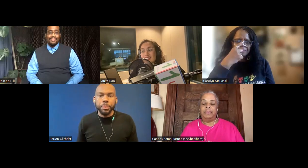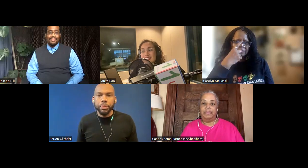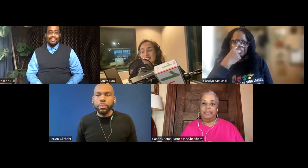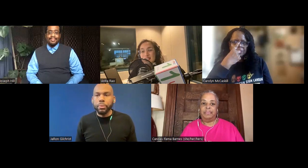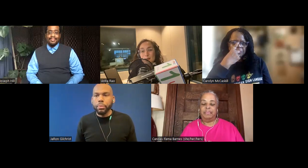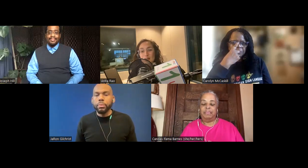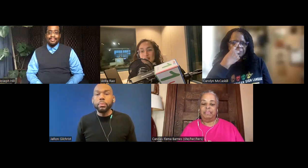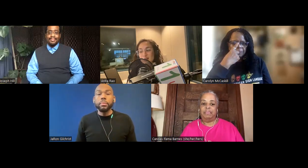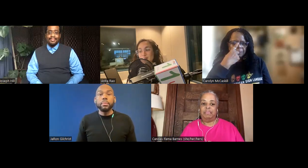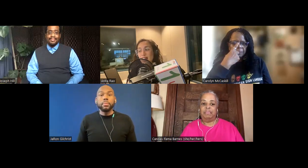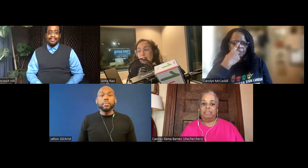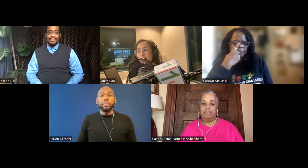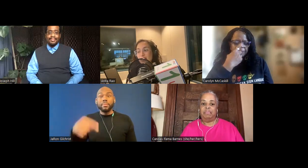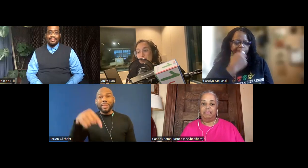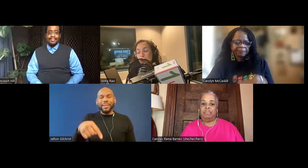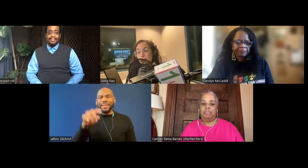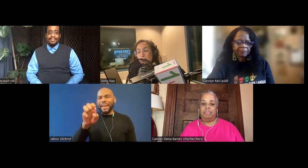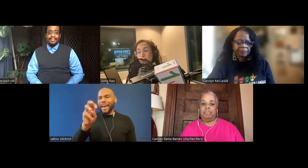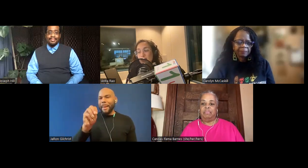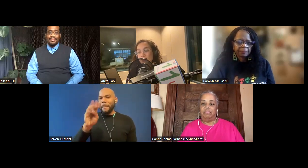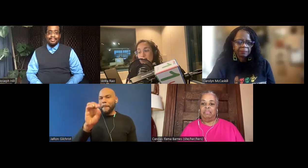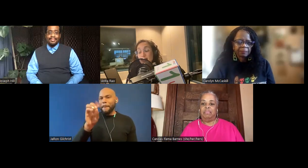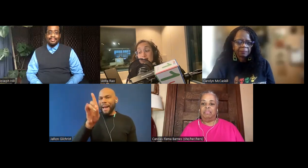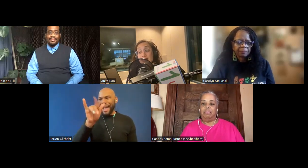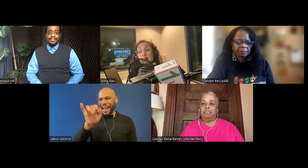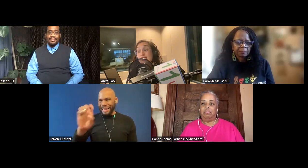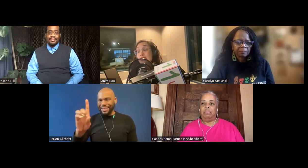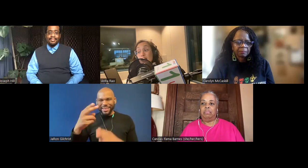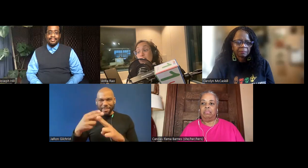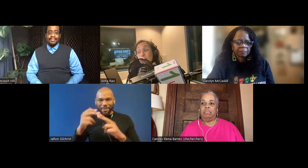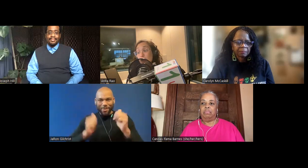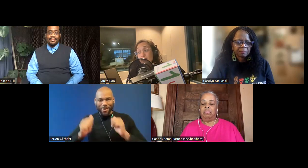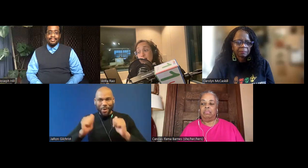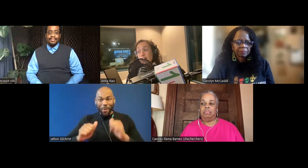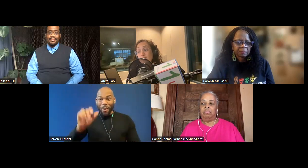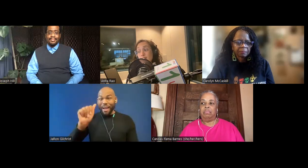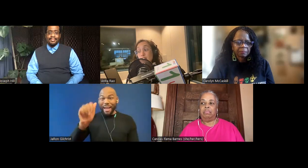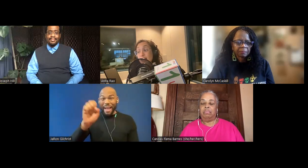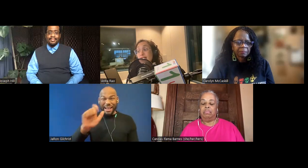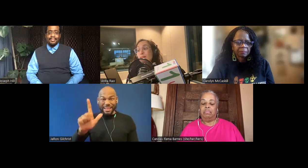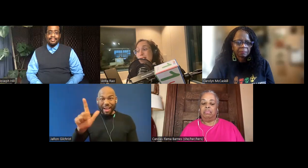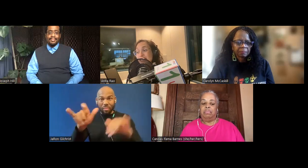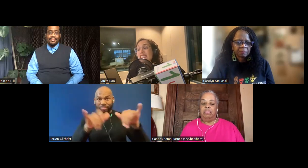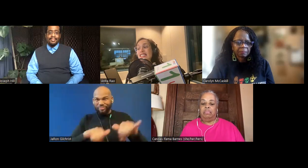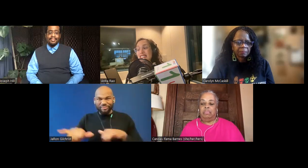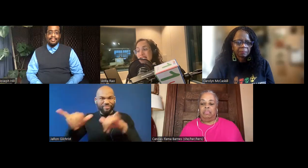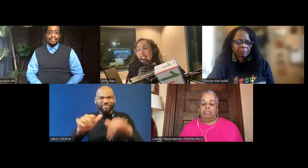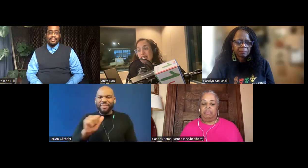This is Embodied. I'm Anita Rao. ASL is not a monolith. In fact, many distinct dialects